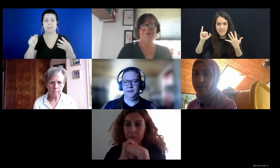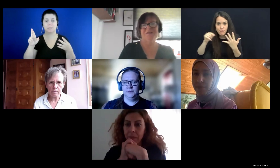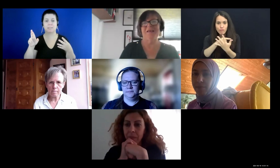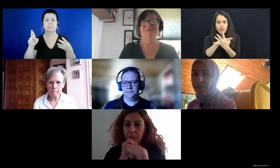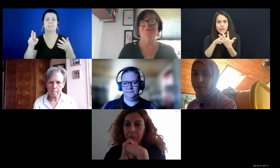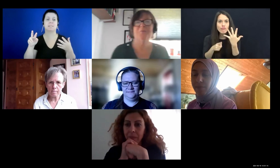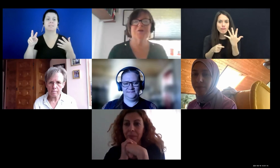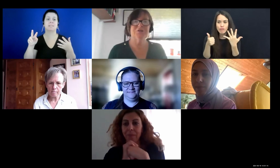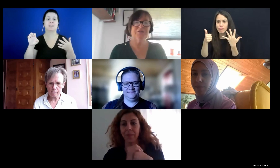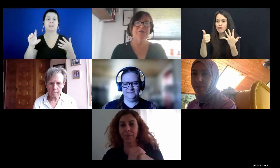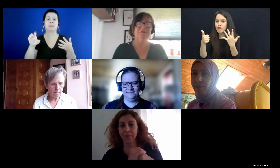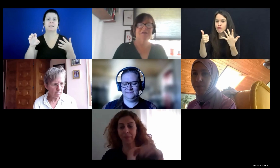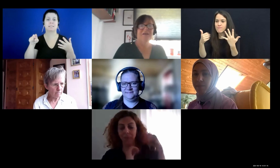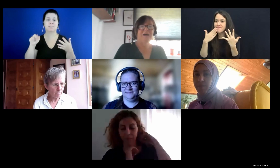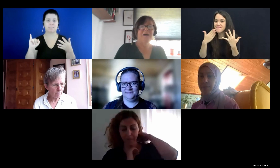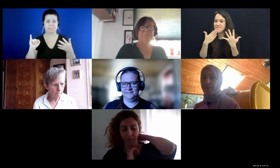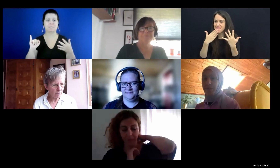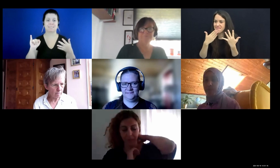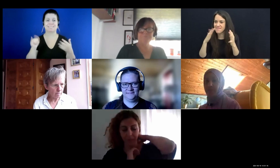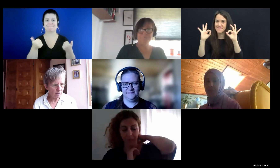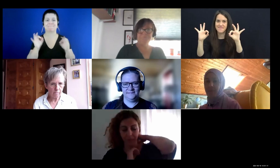that's great. Thank you very much indeed.